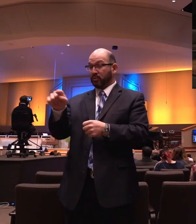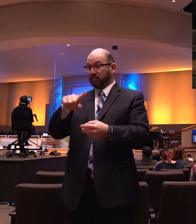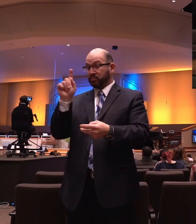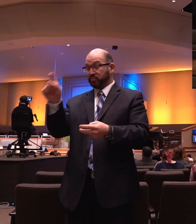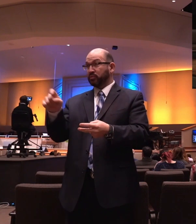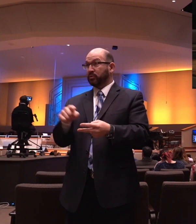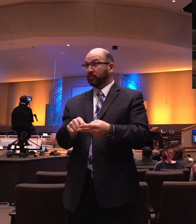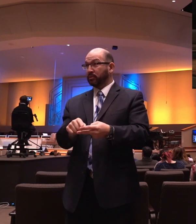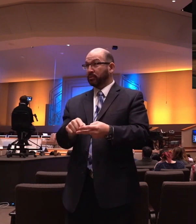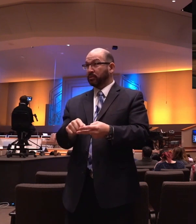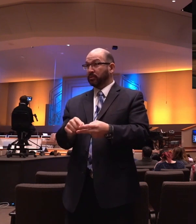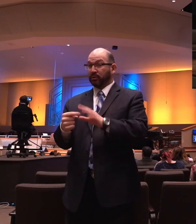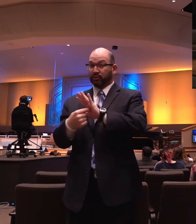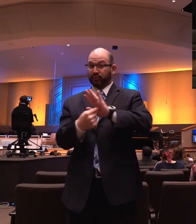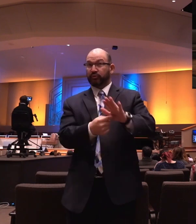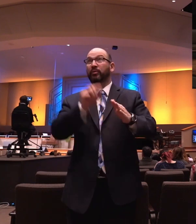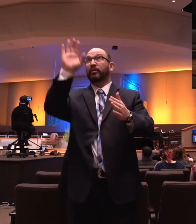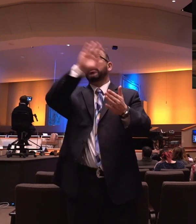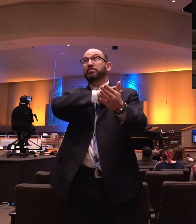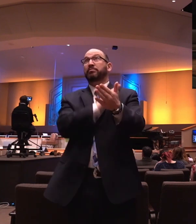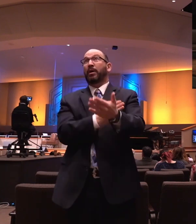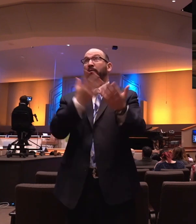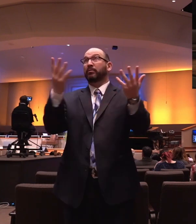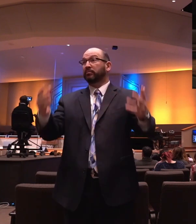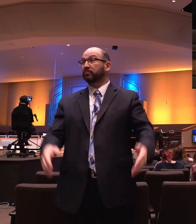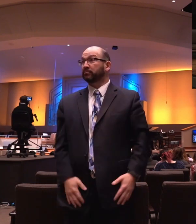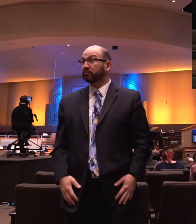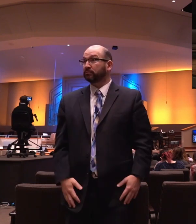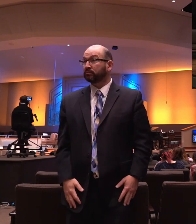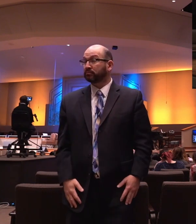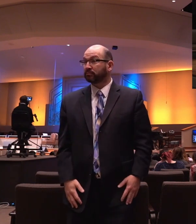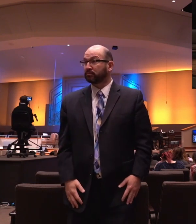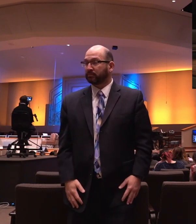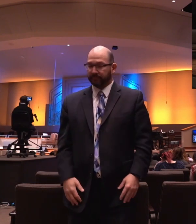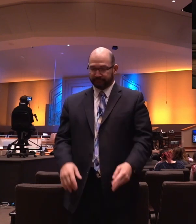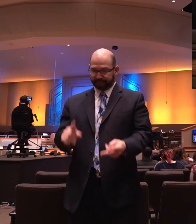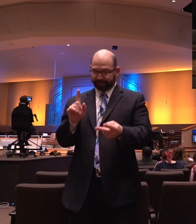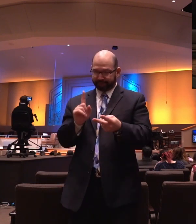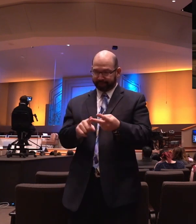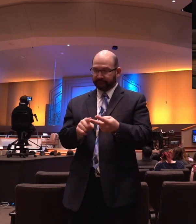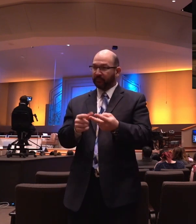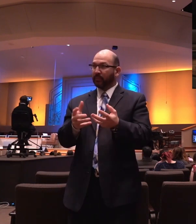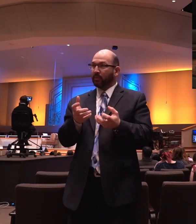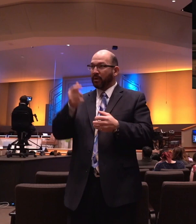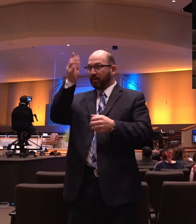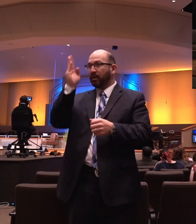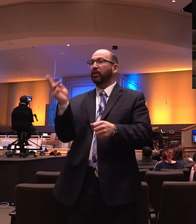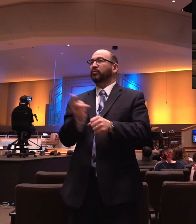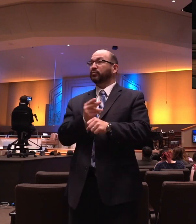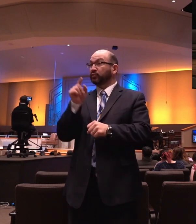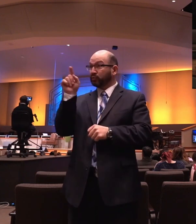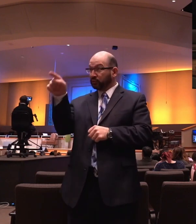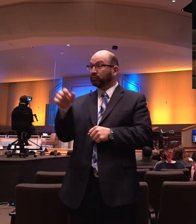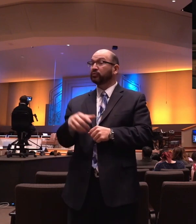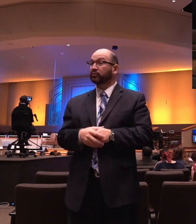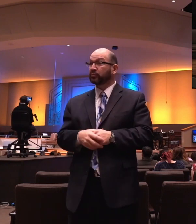to let other people know that he's God? Would you like God to use you?